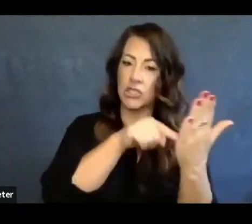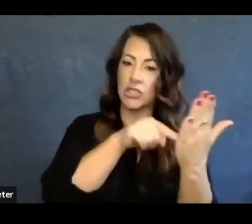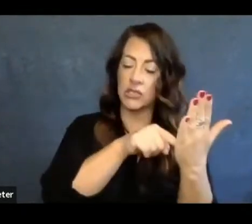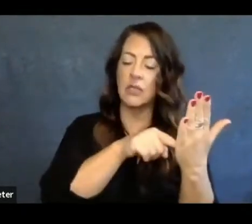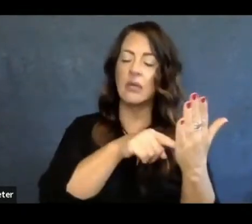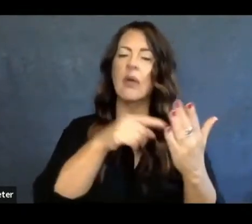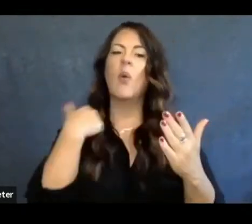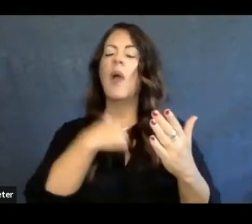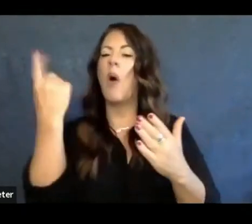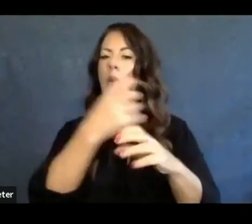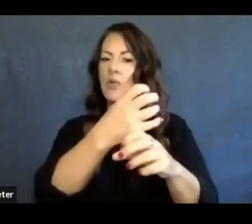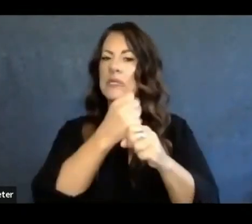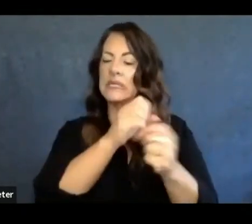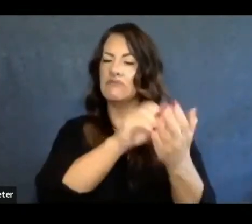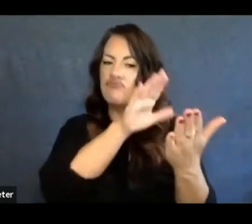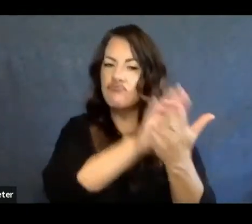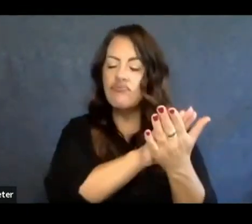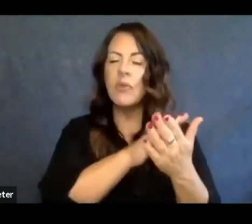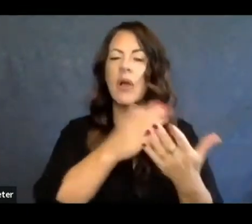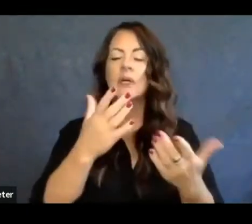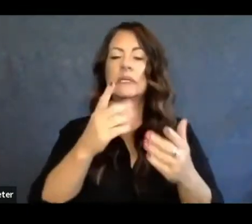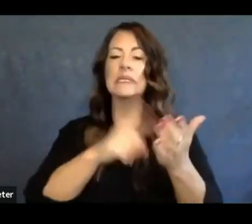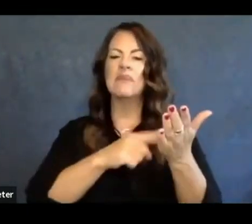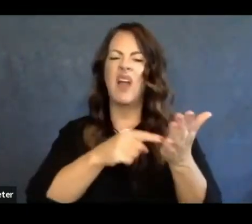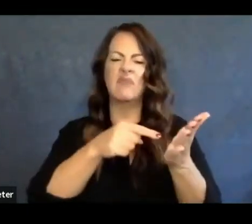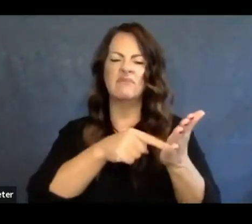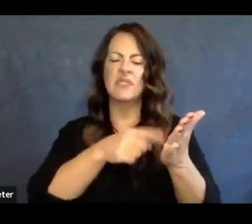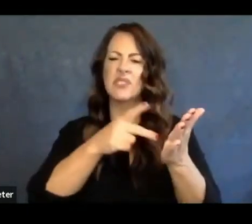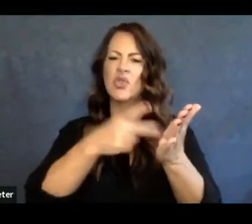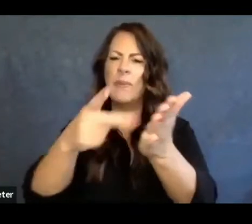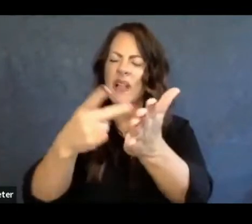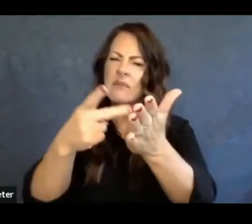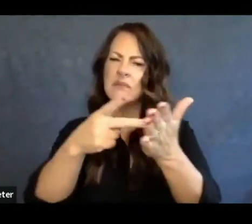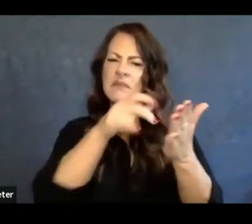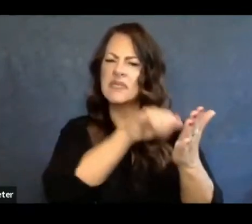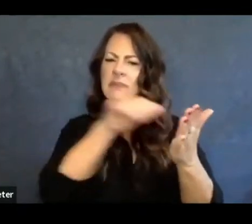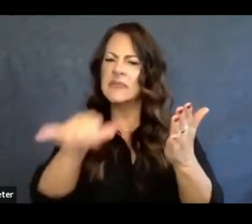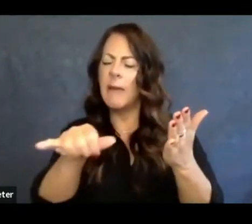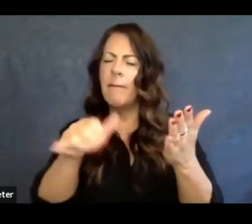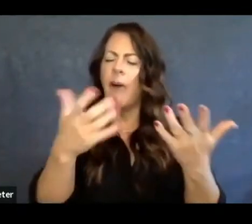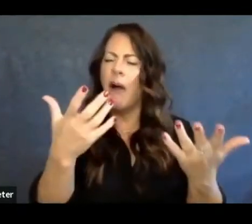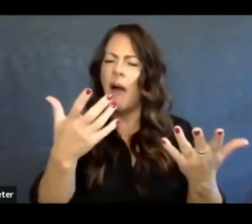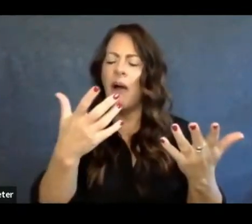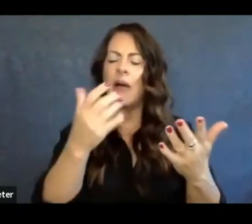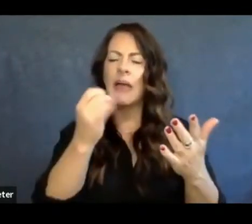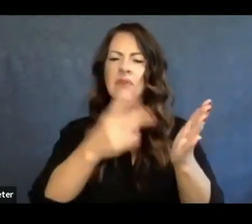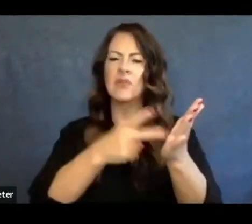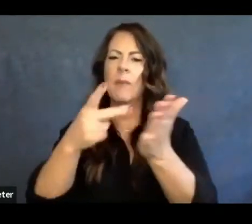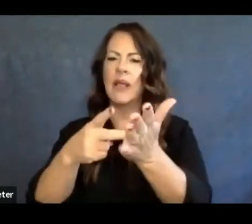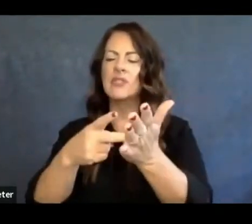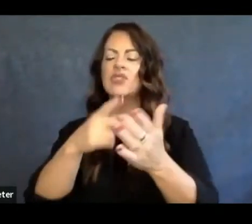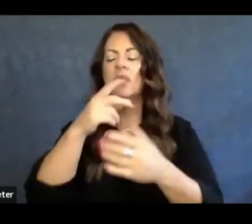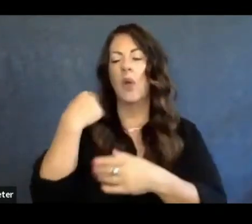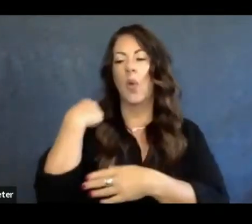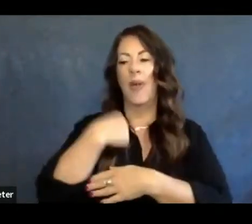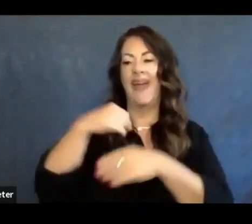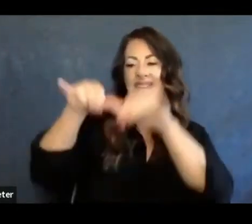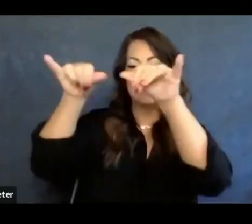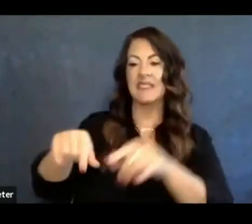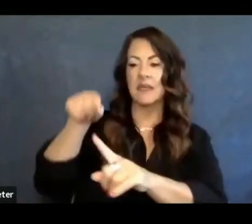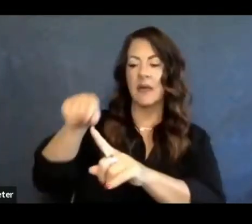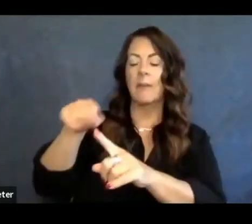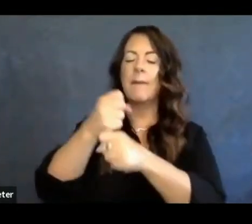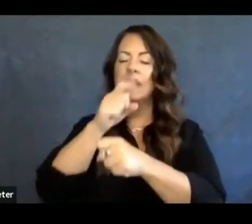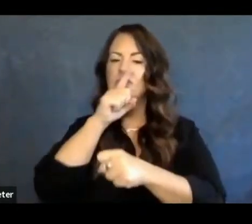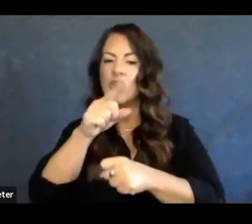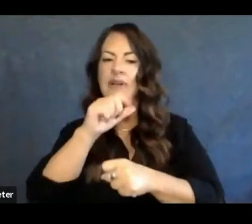receive records, sometimes they're duplicate records, and there's a deduplication function that allows us to make sure